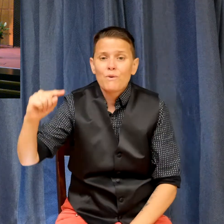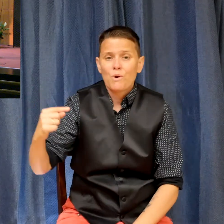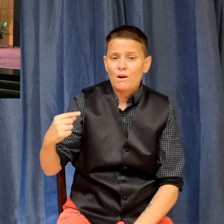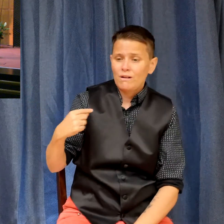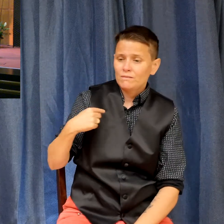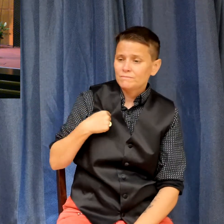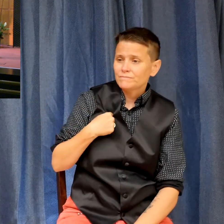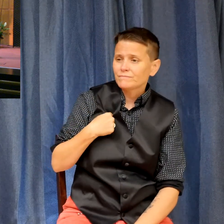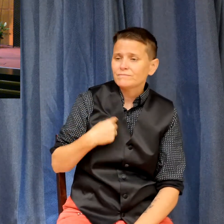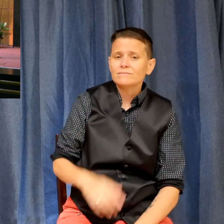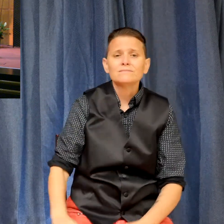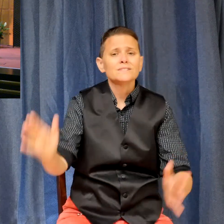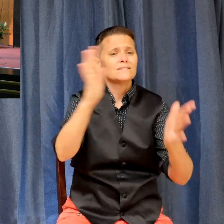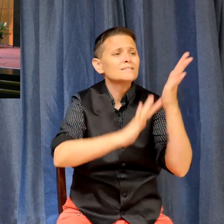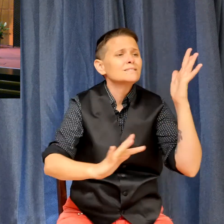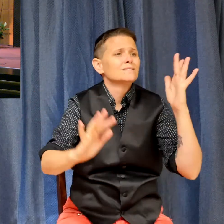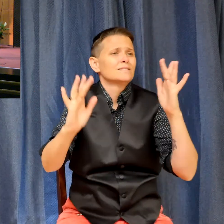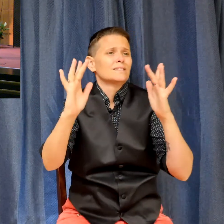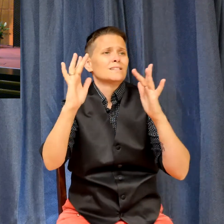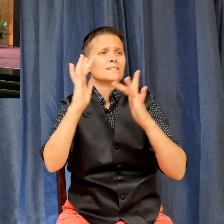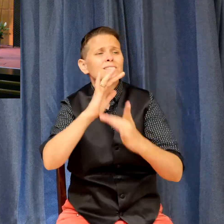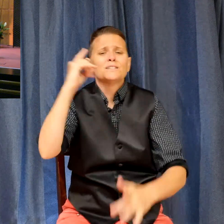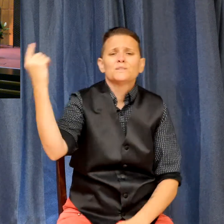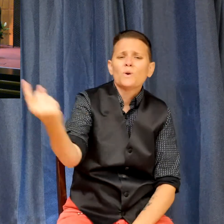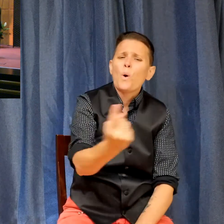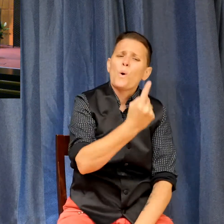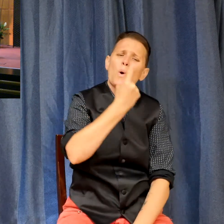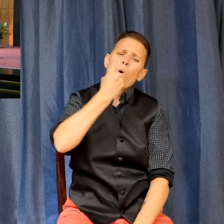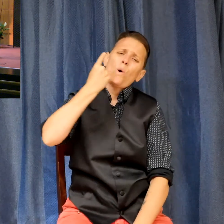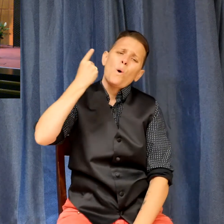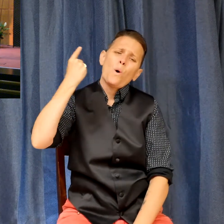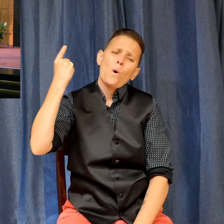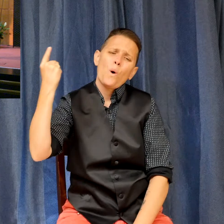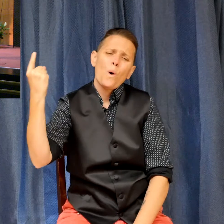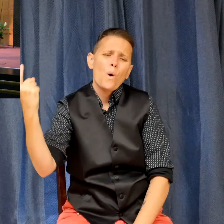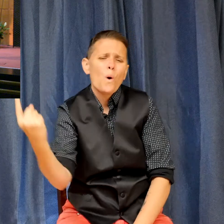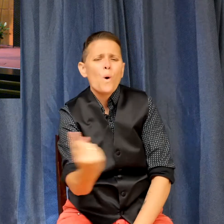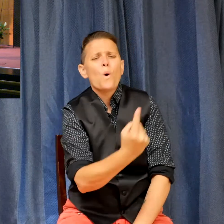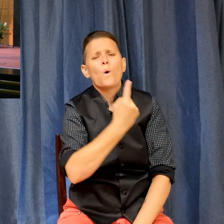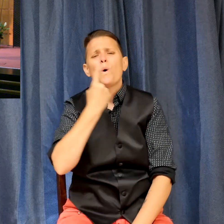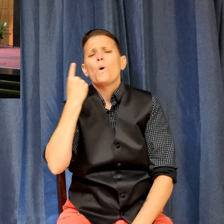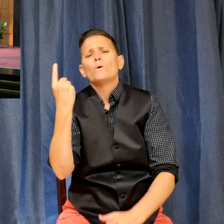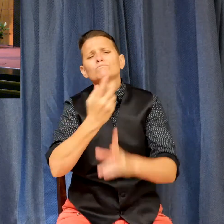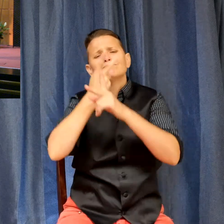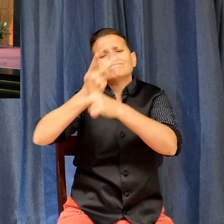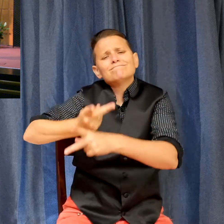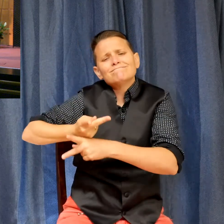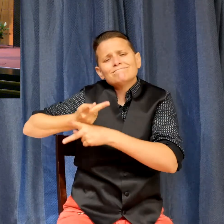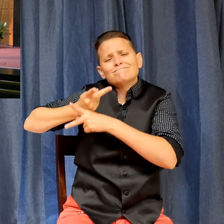looking out for me. I said you keep Keep on